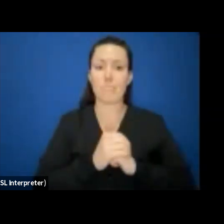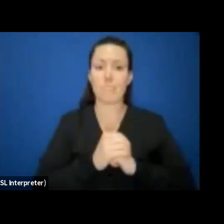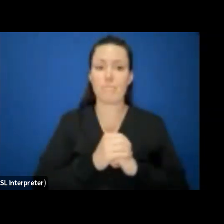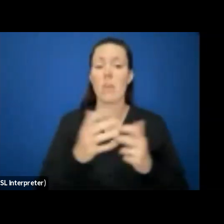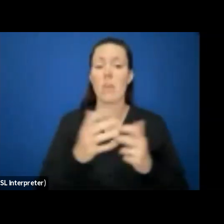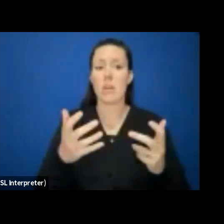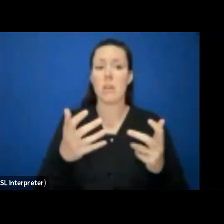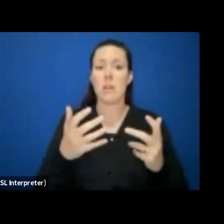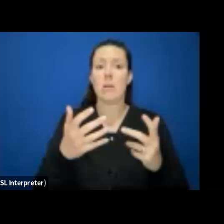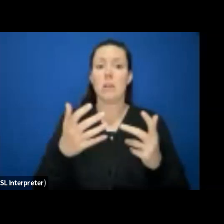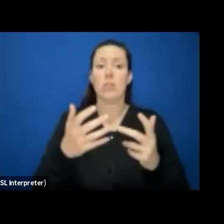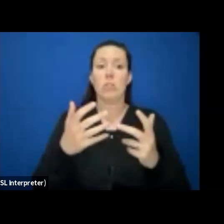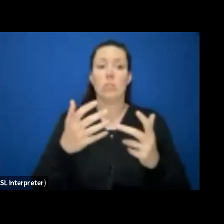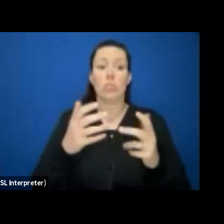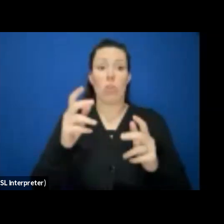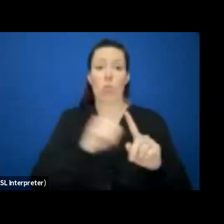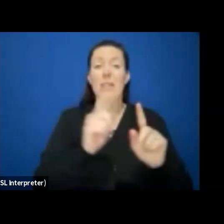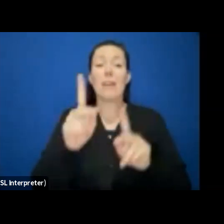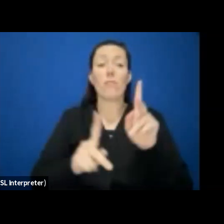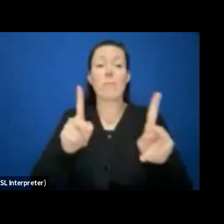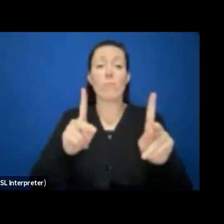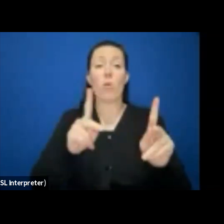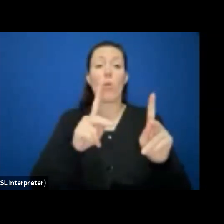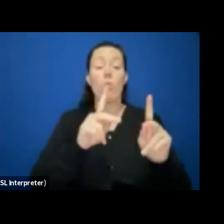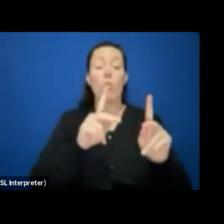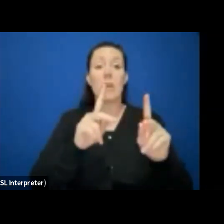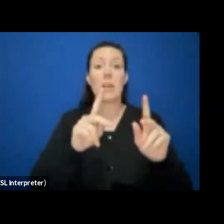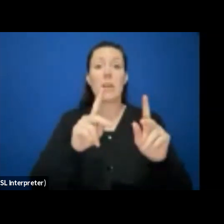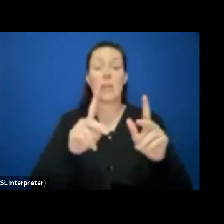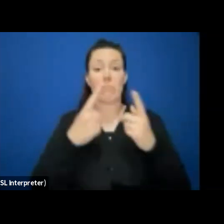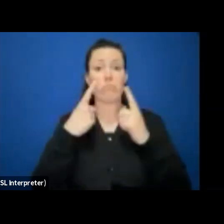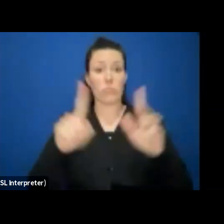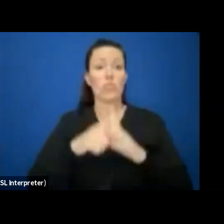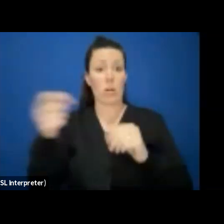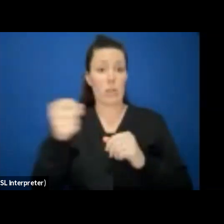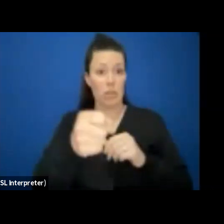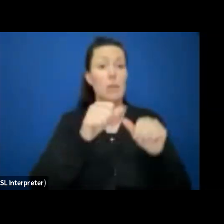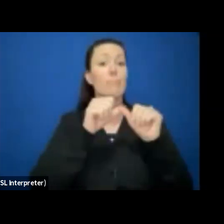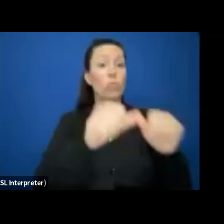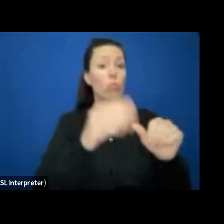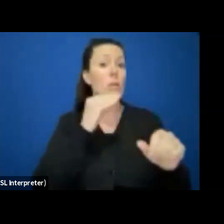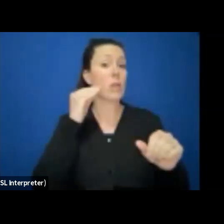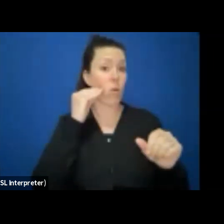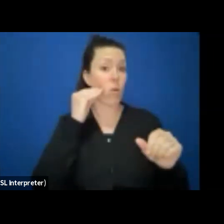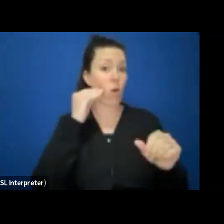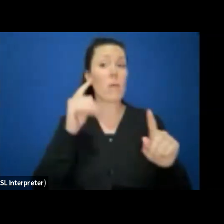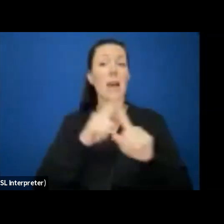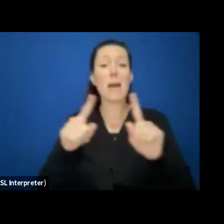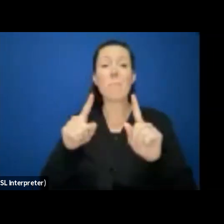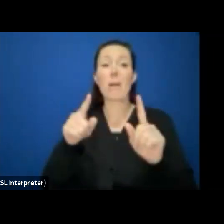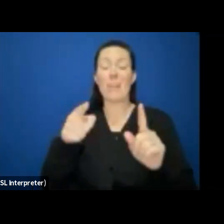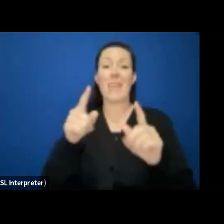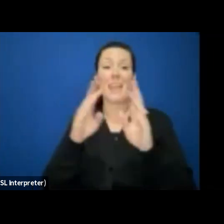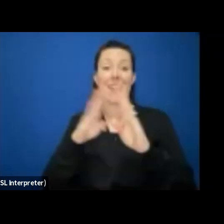started placing people into permanent and affordable housing. But we also had another challenge of, is the housing available? Is the